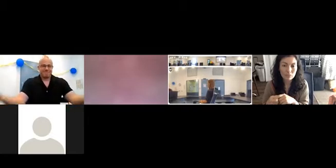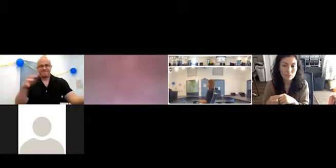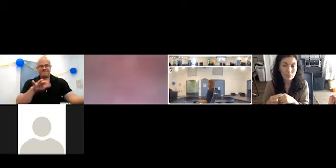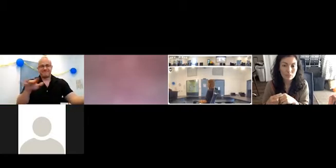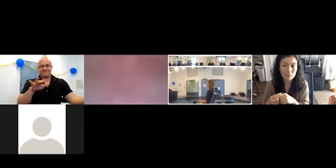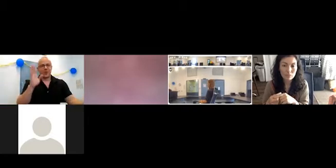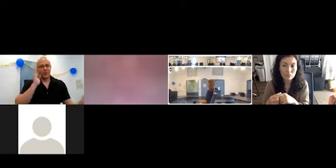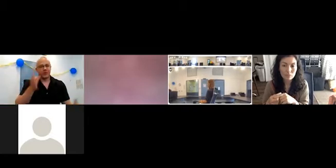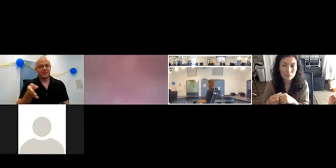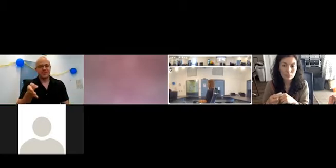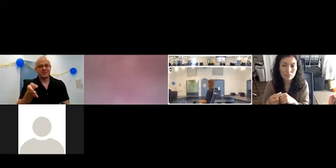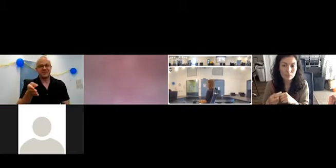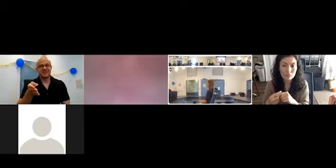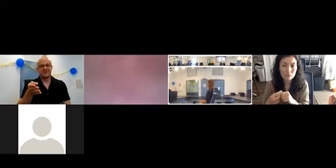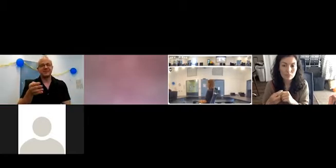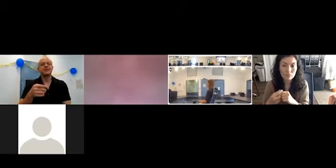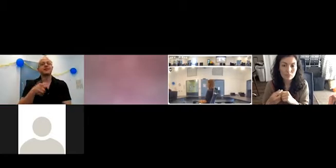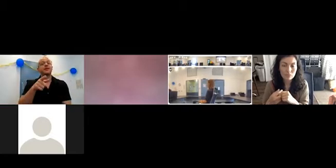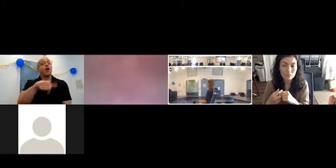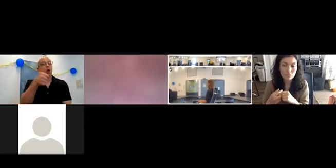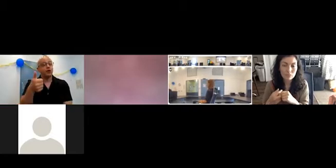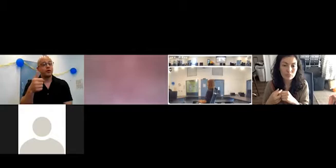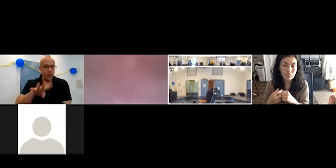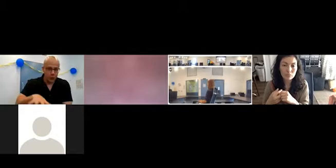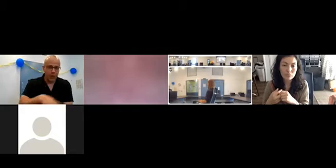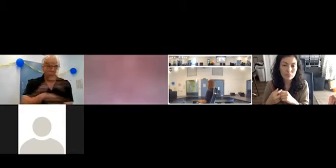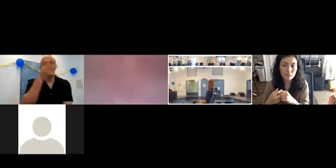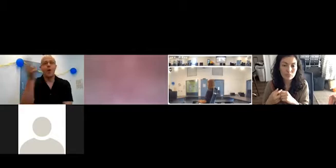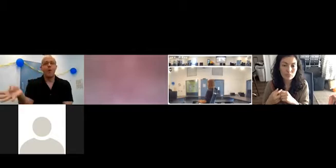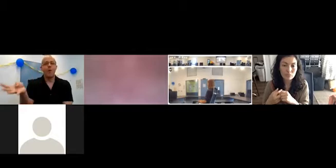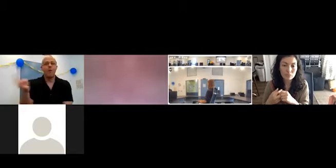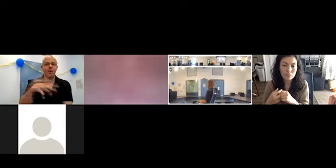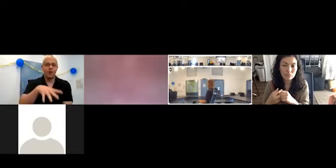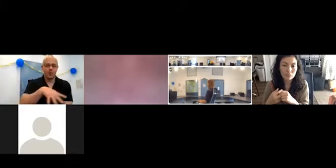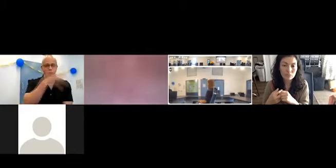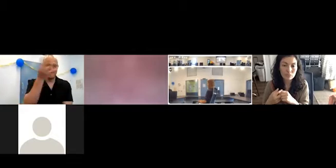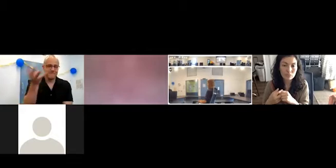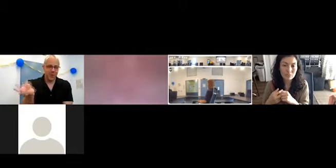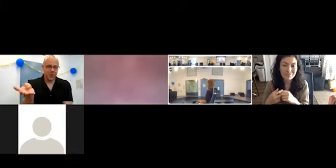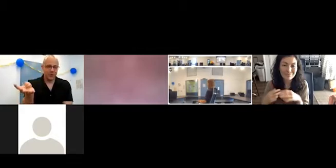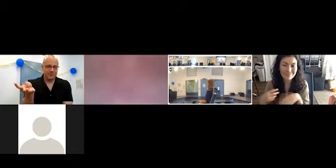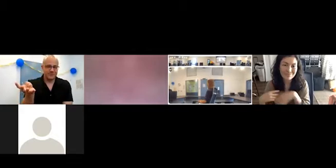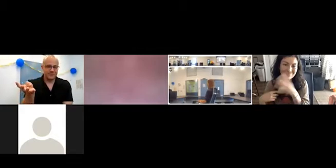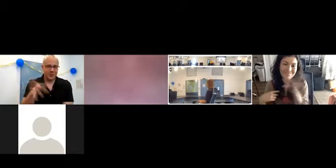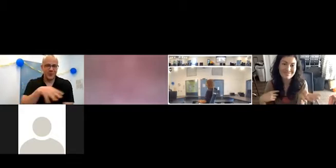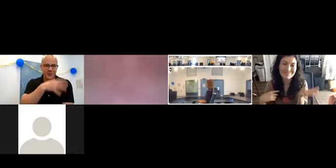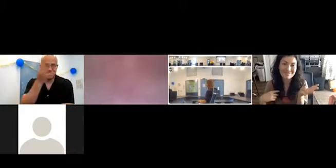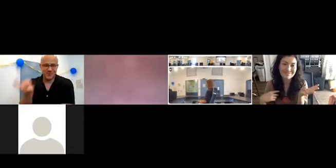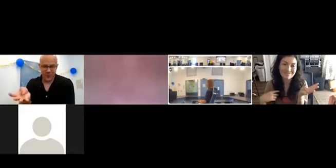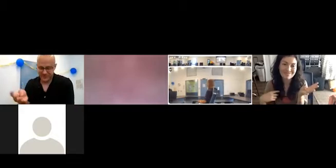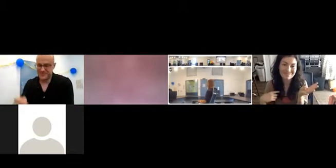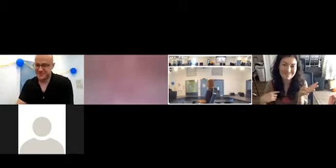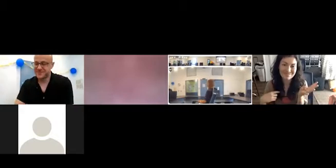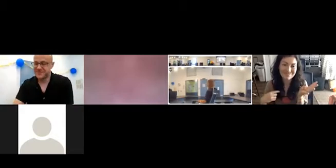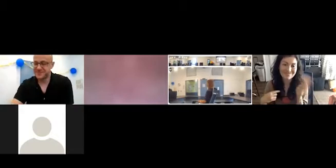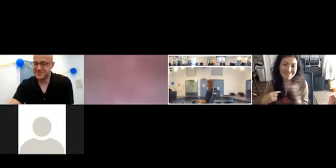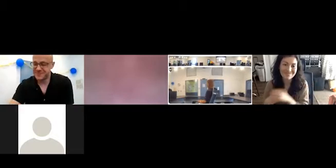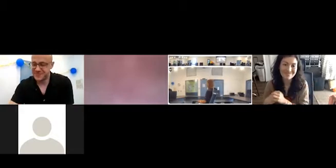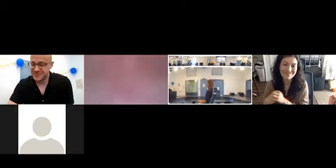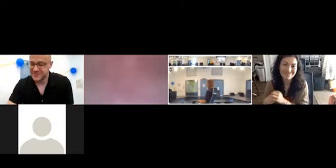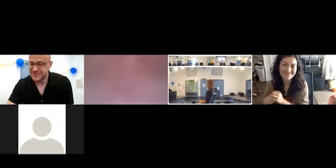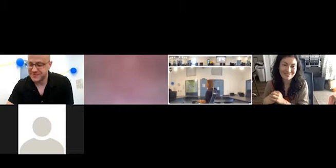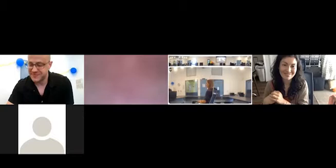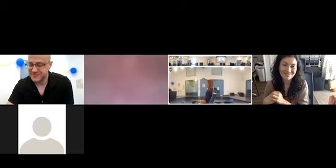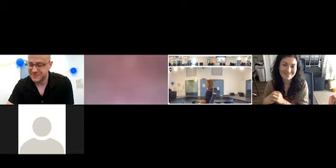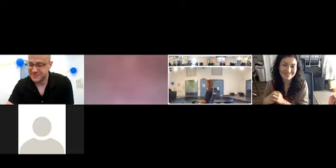you the basics. So you might ask me, but I may not have an actual sign for it. So there's a sign for rainbow,